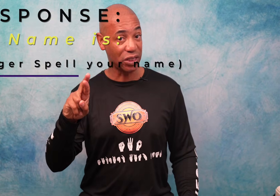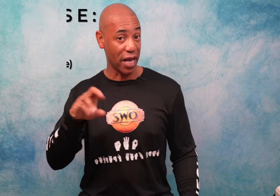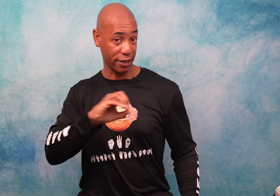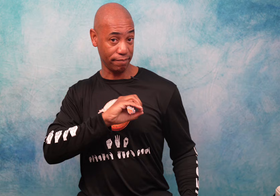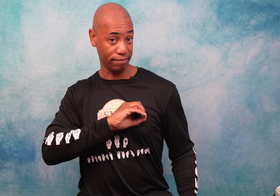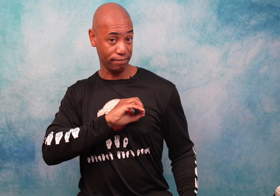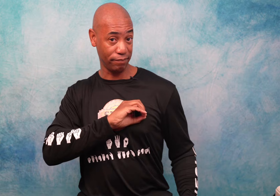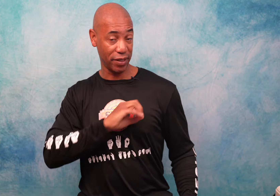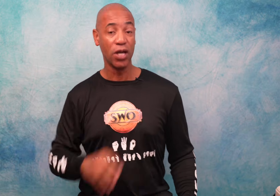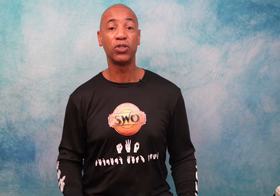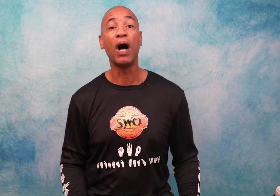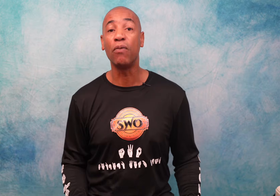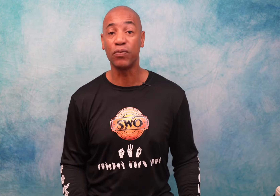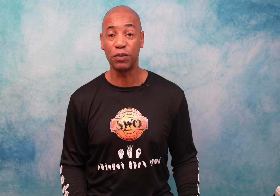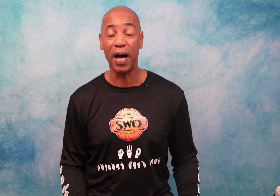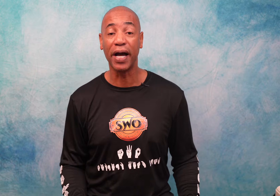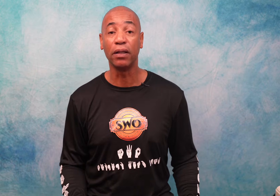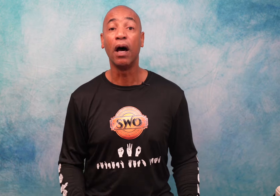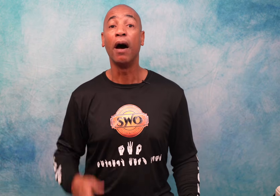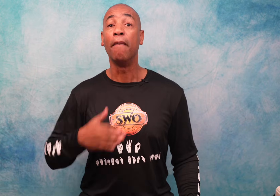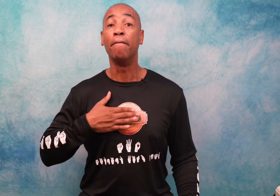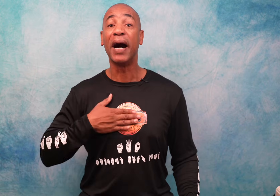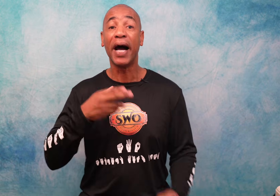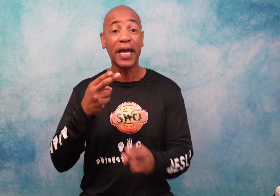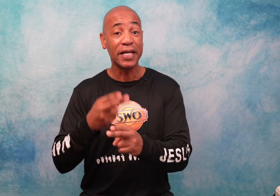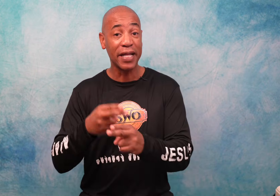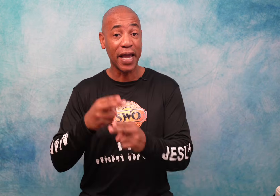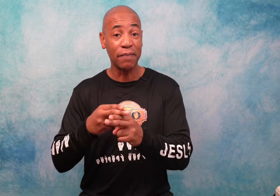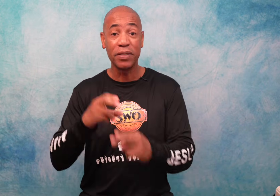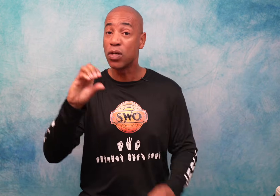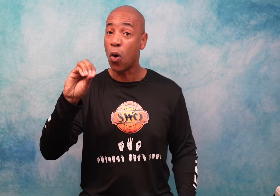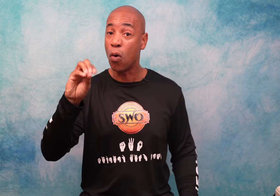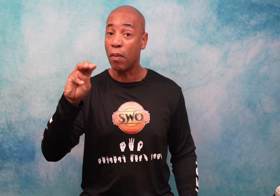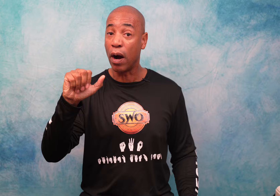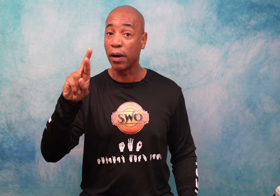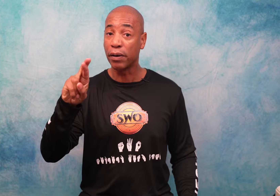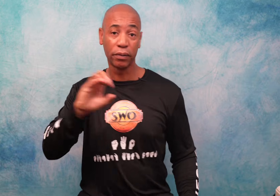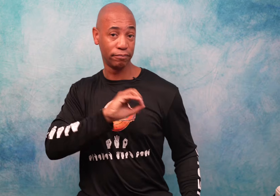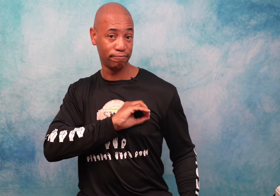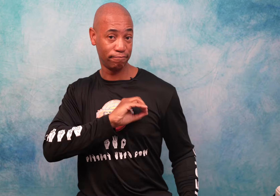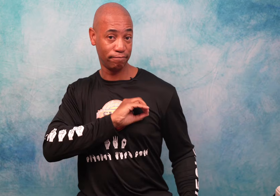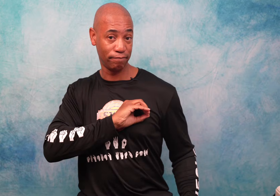sign. So I would respond, my name, Omar.